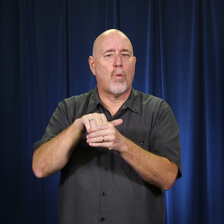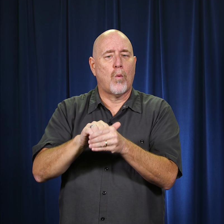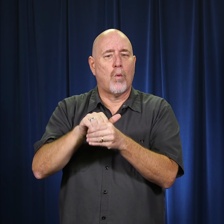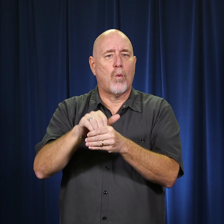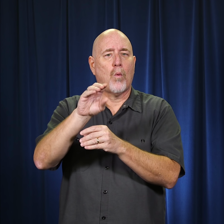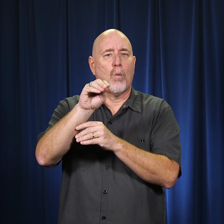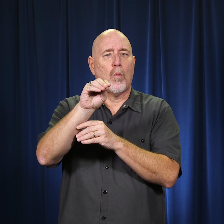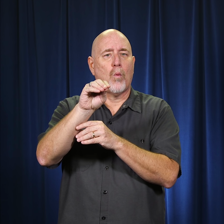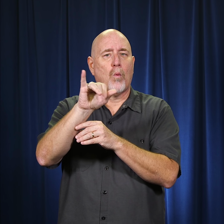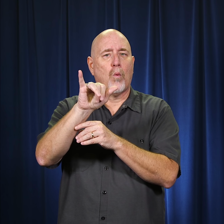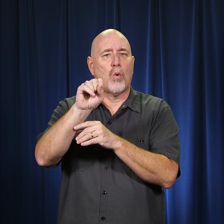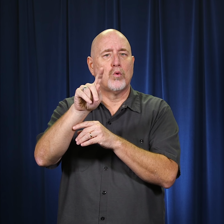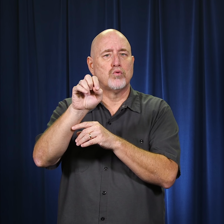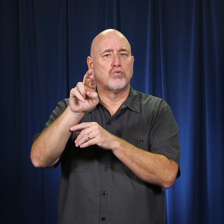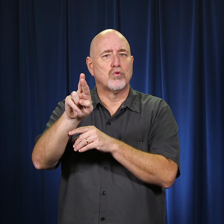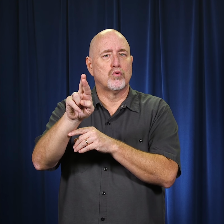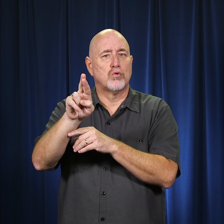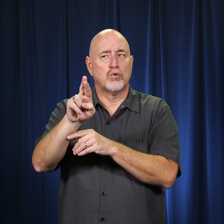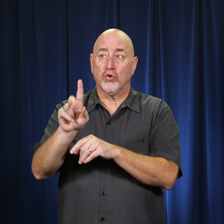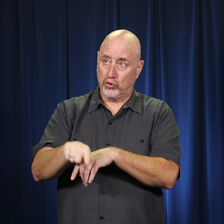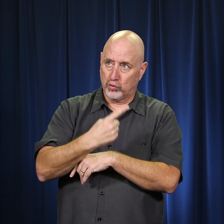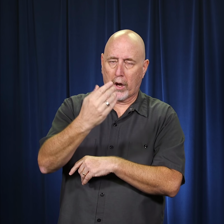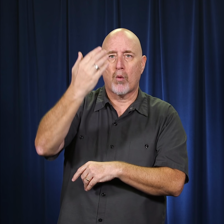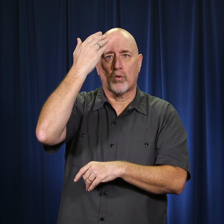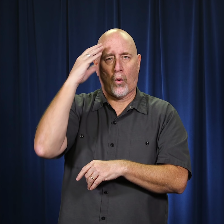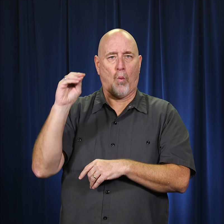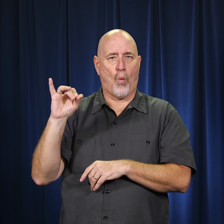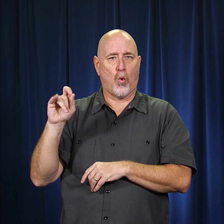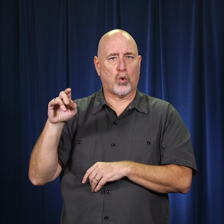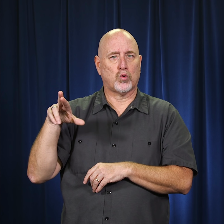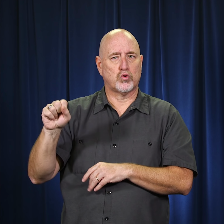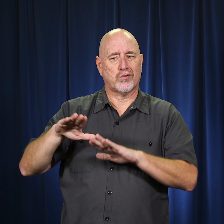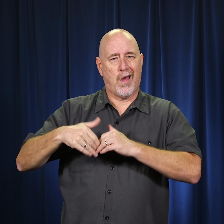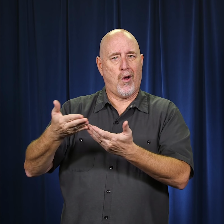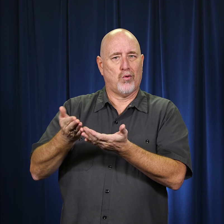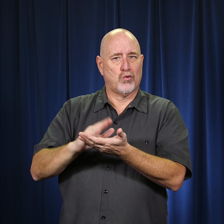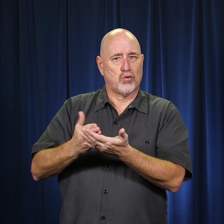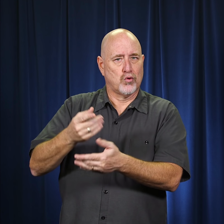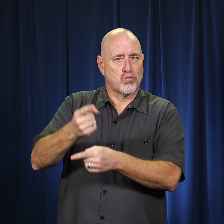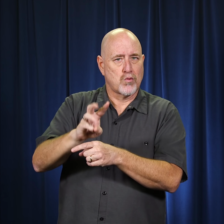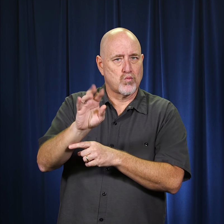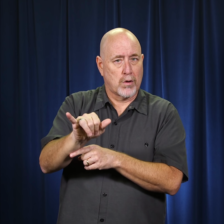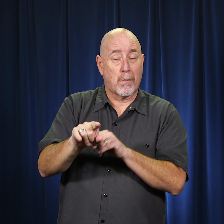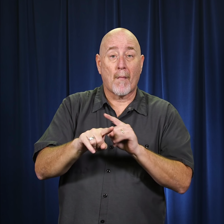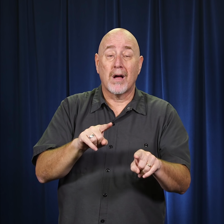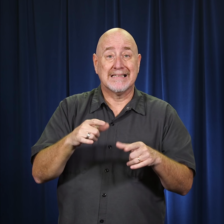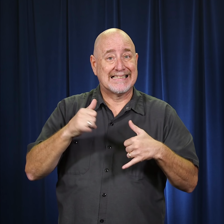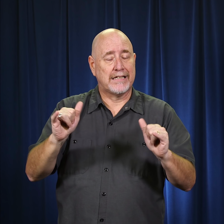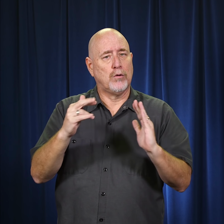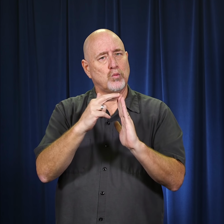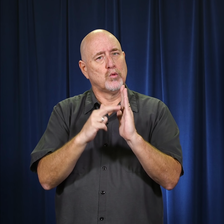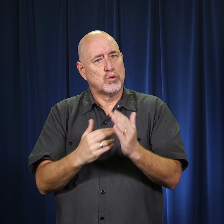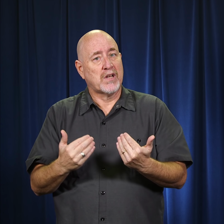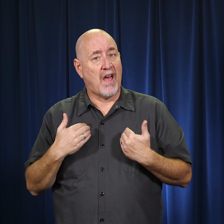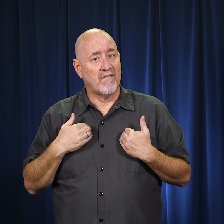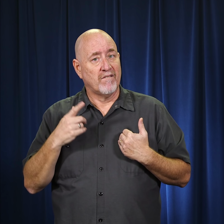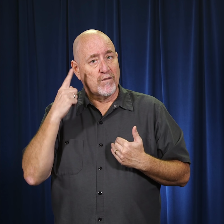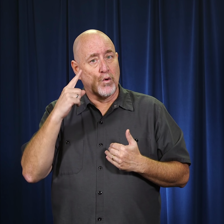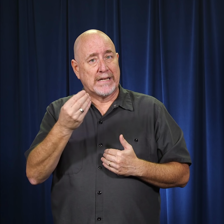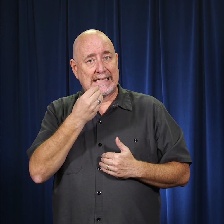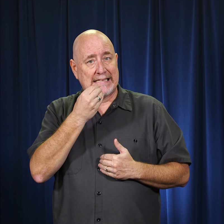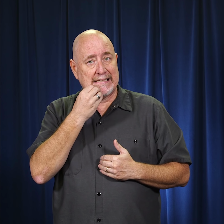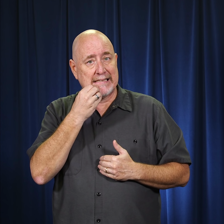oyster. Well, you think in modern times we understand about oysters, about cooking them properly. We do. But, you know, there are regulations